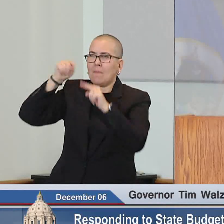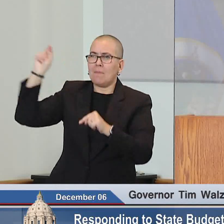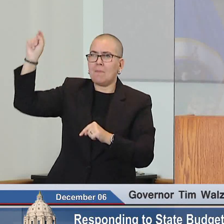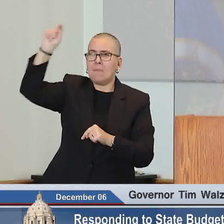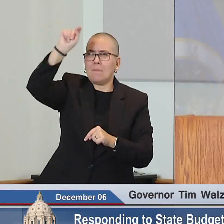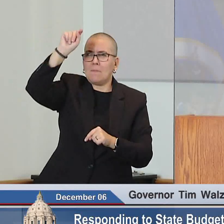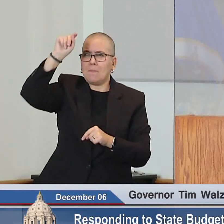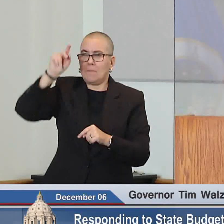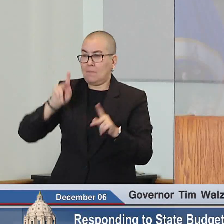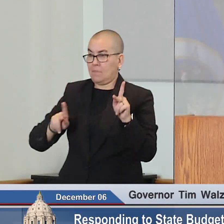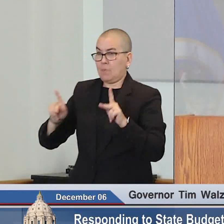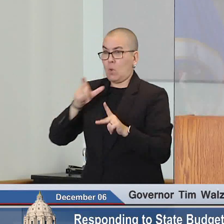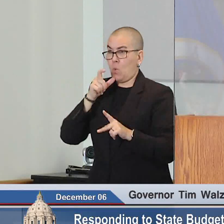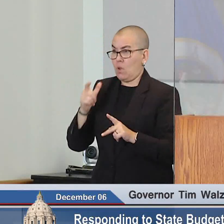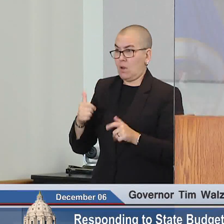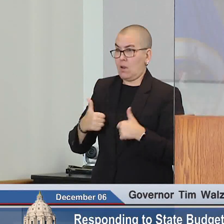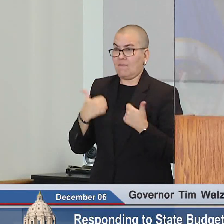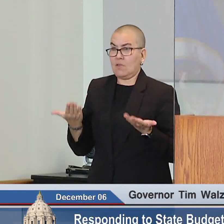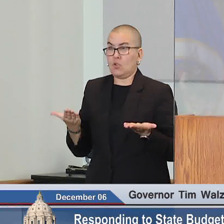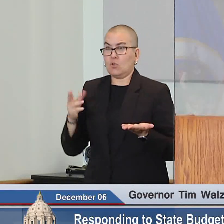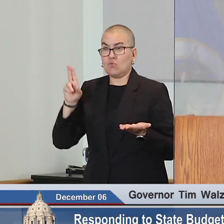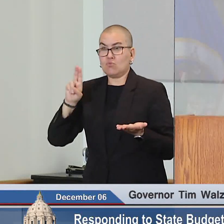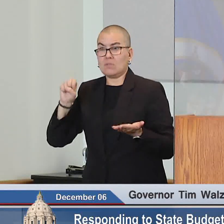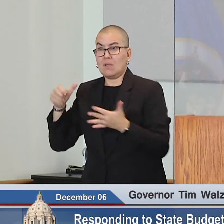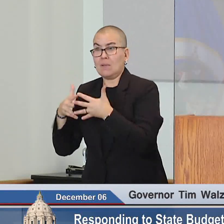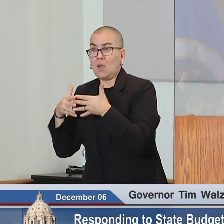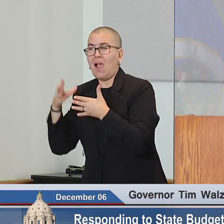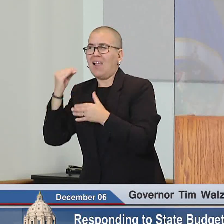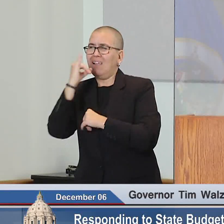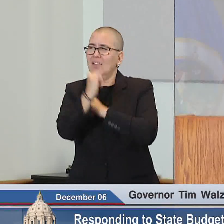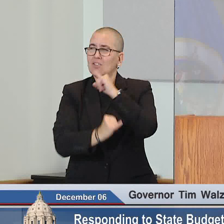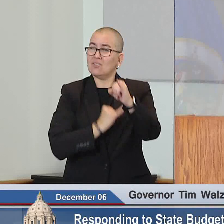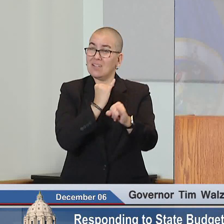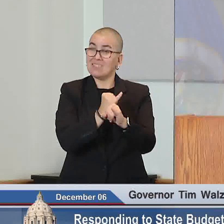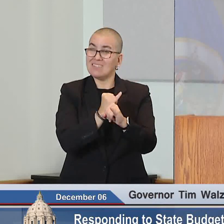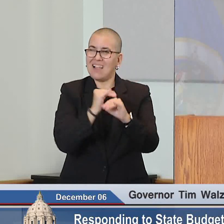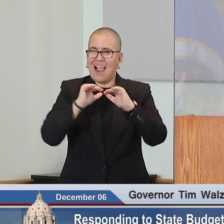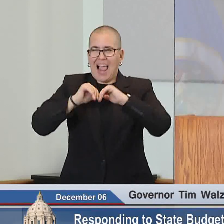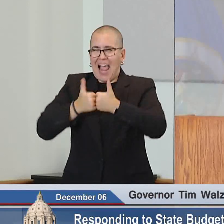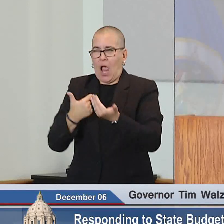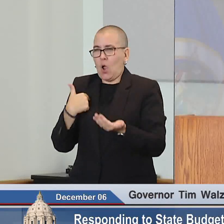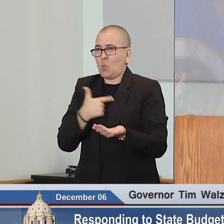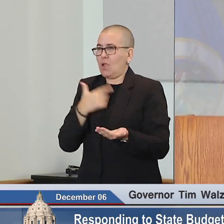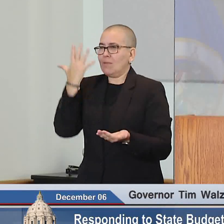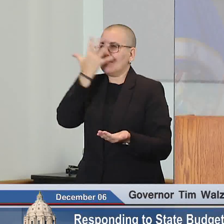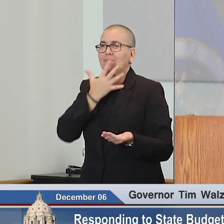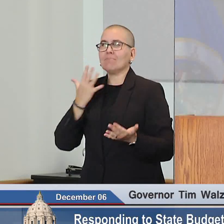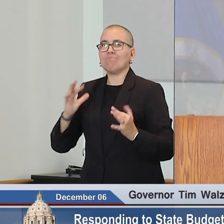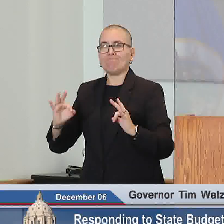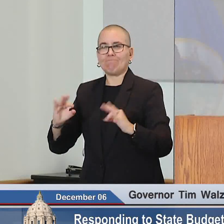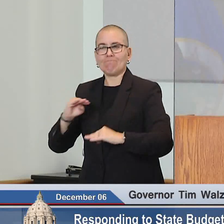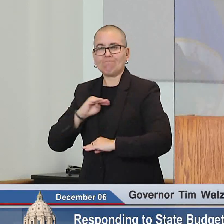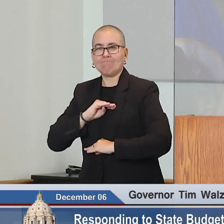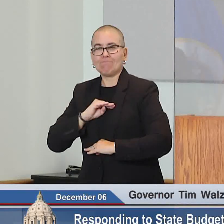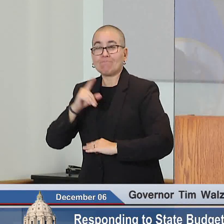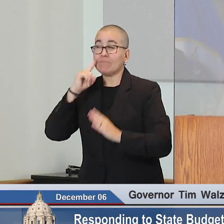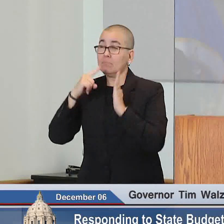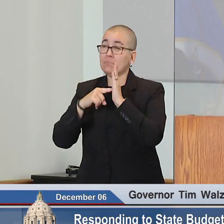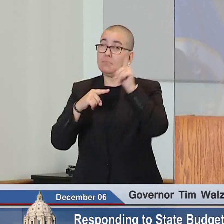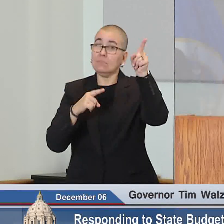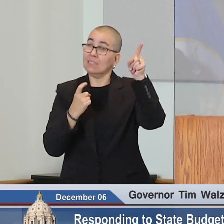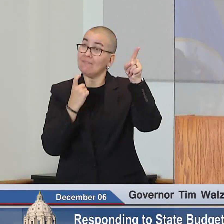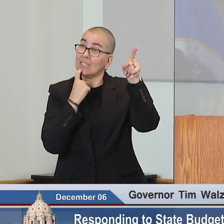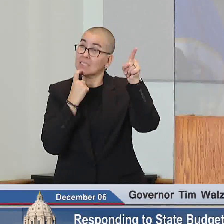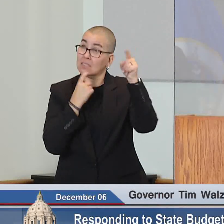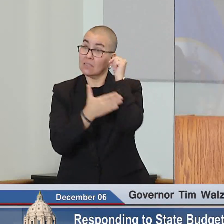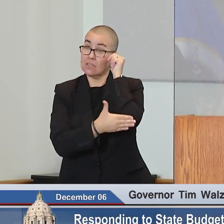also globally, ways we can make ourselves appealing. And I can tell you, in those trades, for example, in Finland, the Finnish leadership all the way